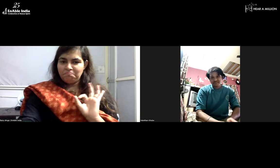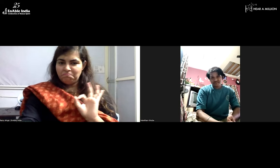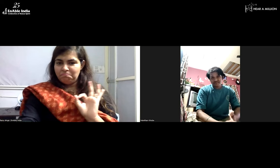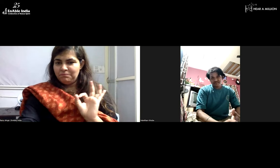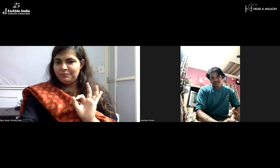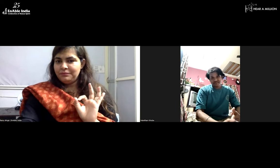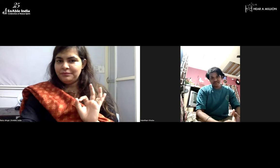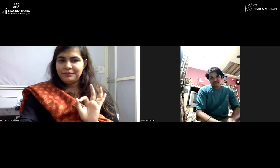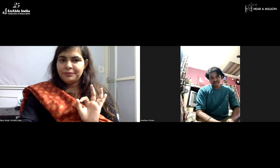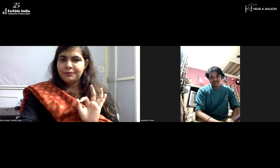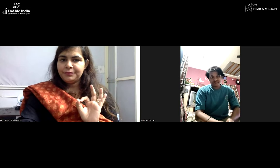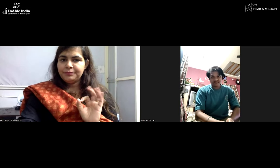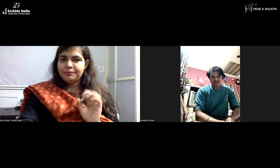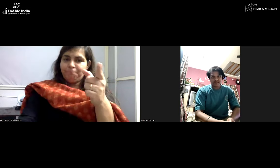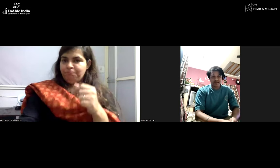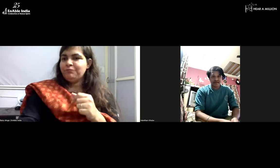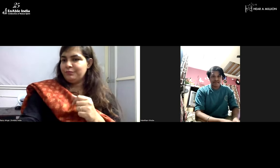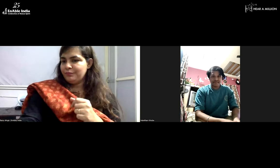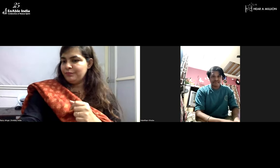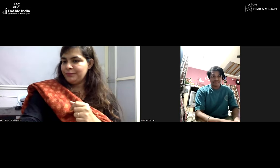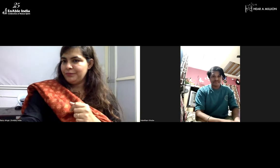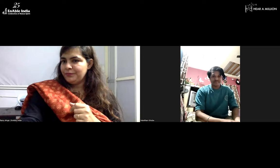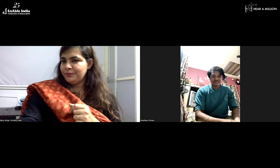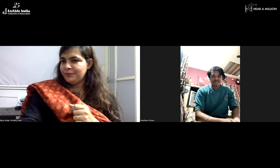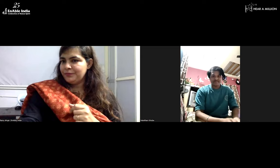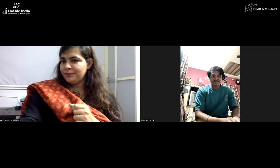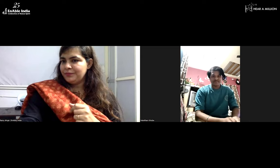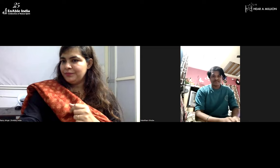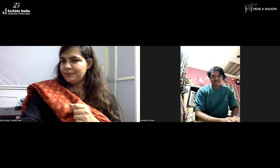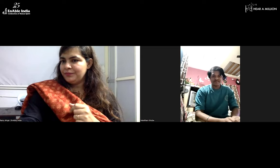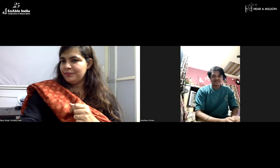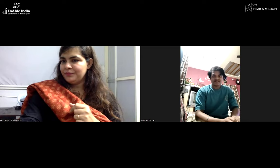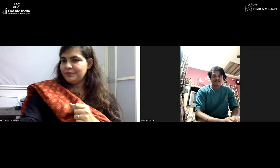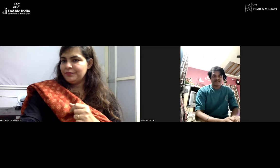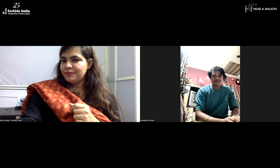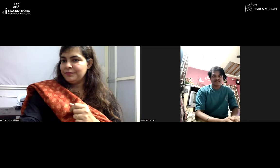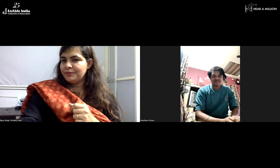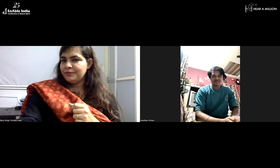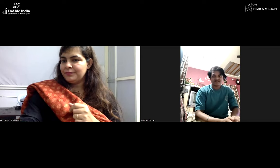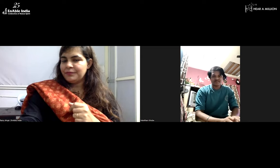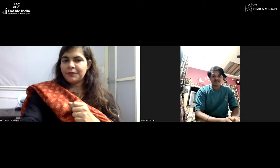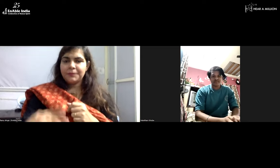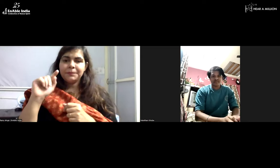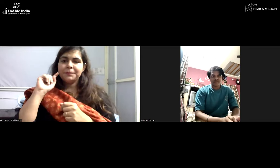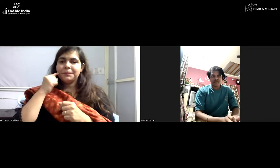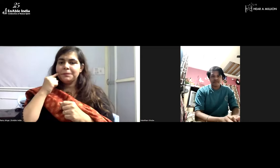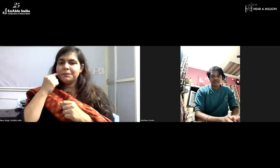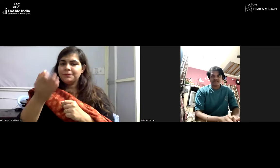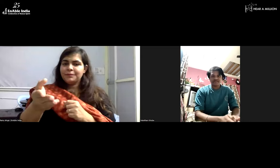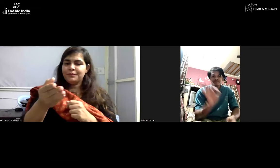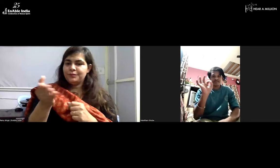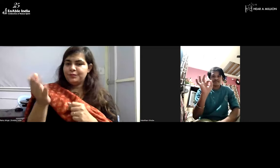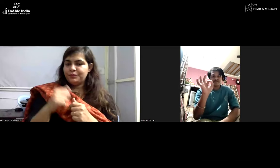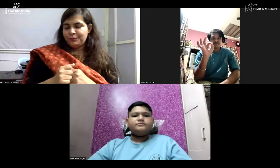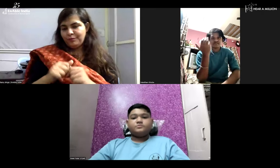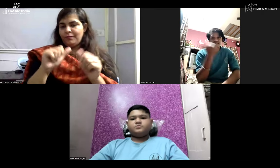Think in the right way. See logically and understand like what's the concept about and what helps you in learning in a better way.